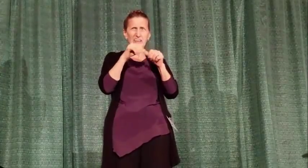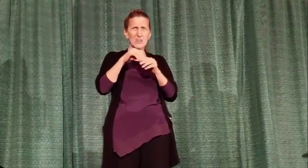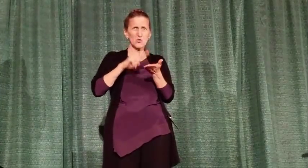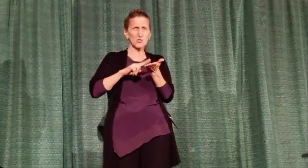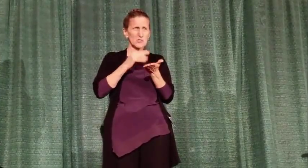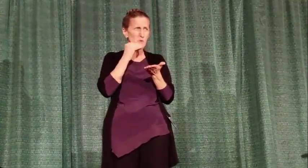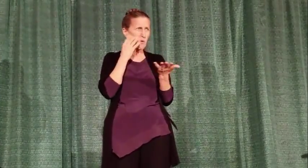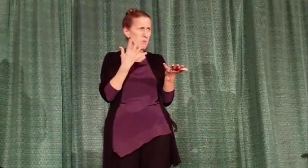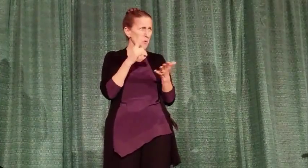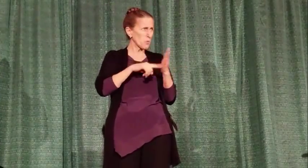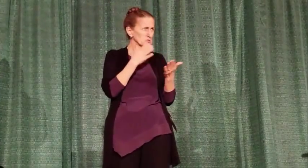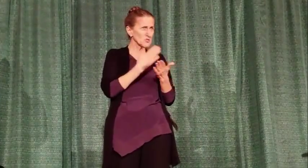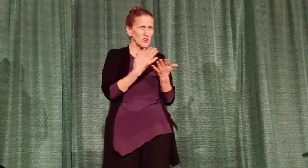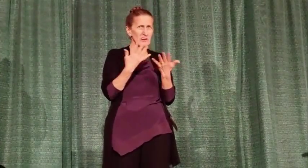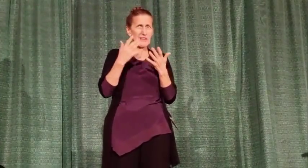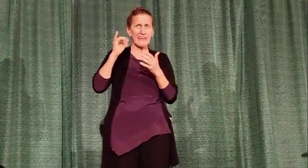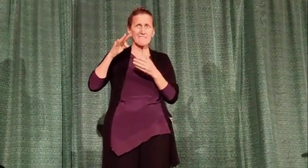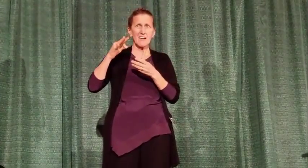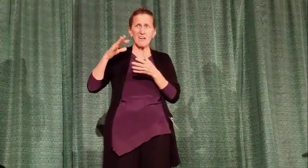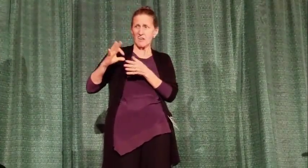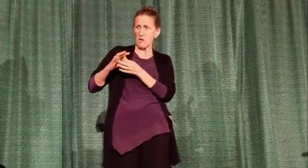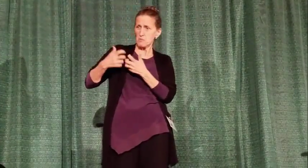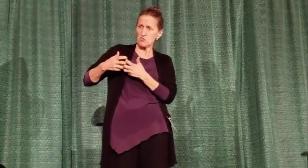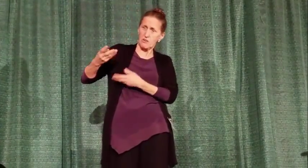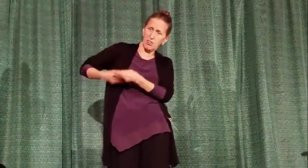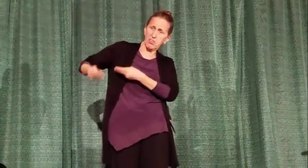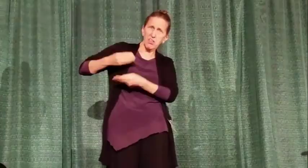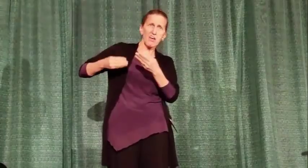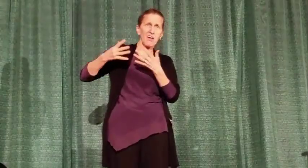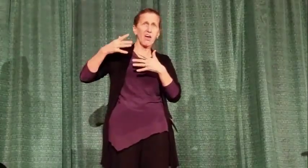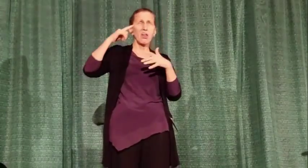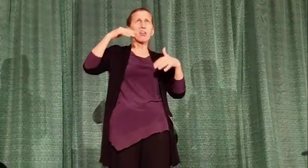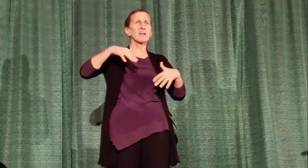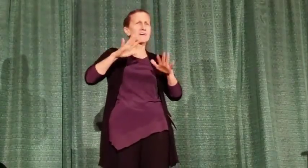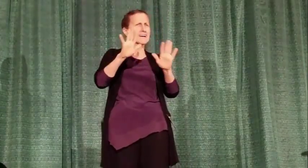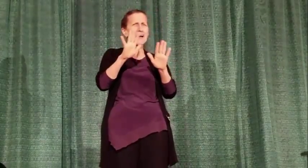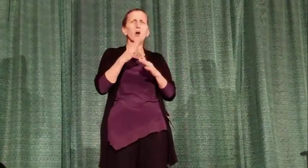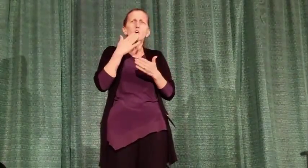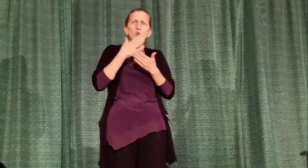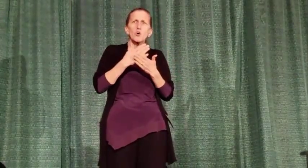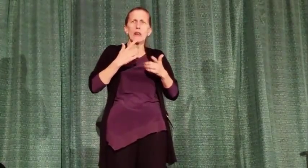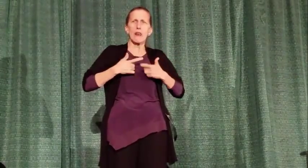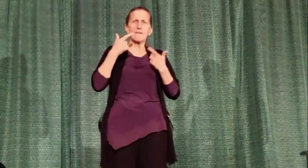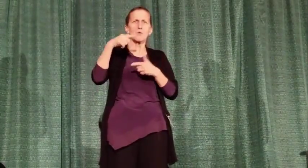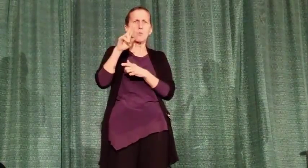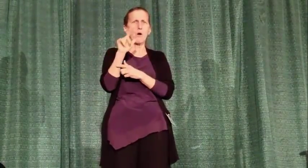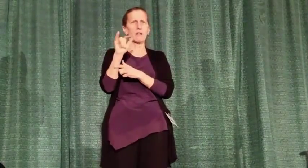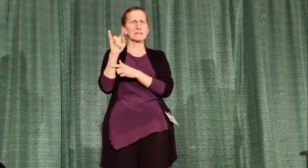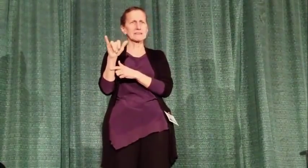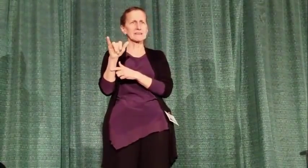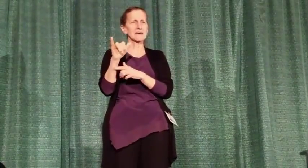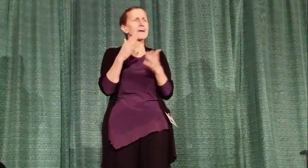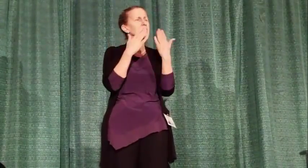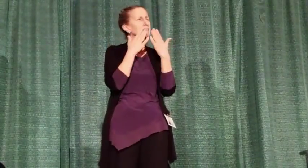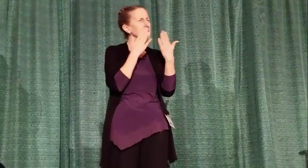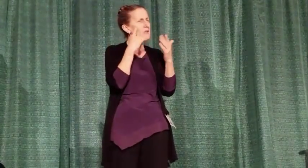good is living longer if you're on dialysis? You don't know who you are. We're talking about having a great quality of life. So thank you for